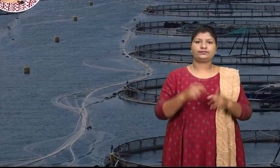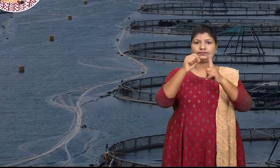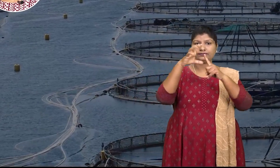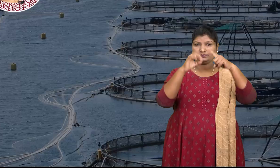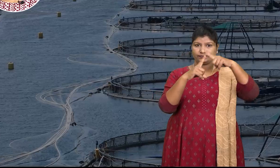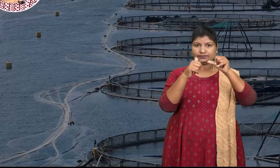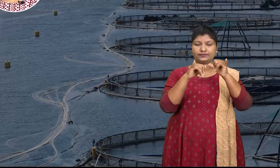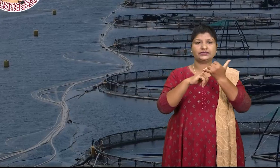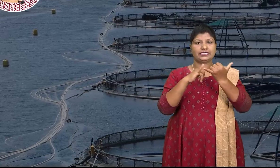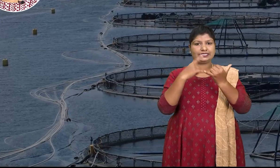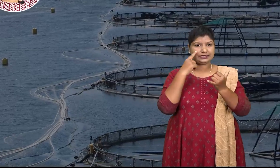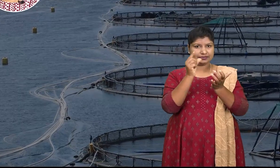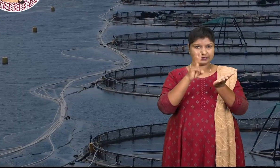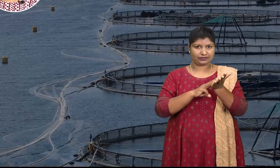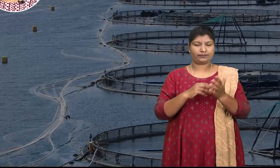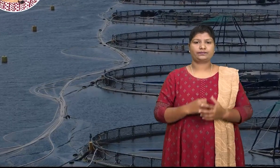potassium